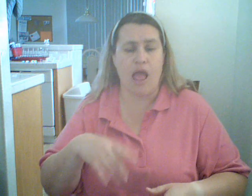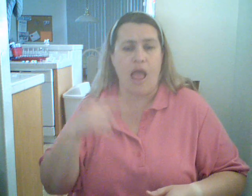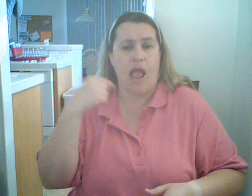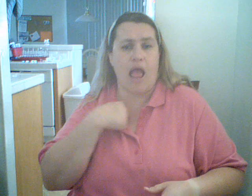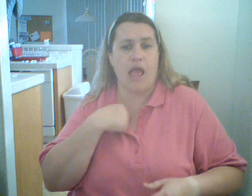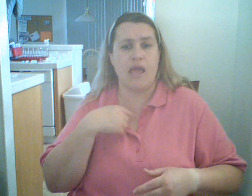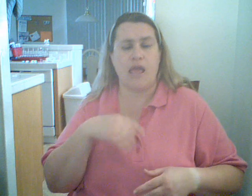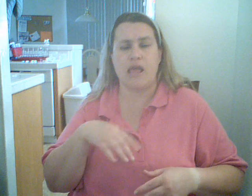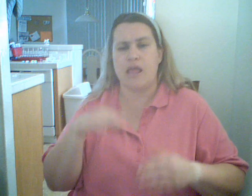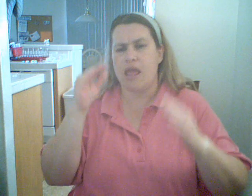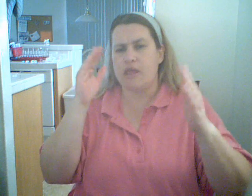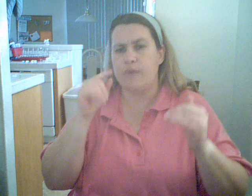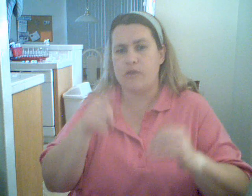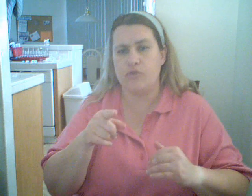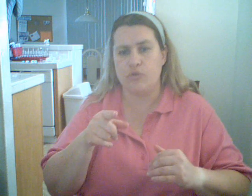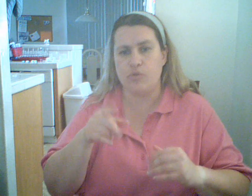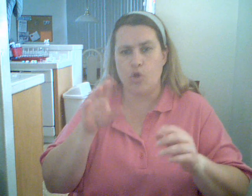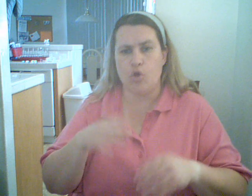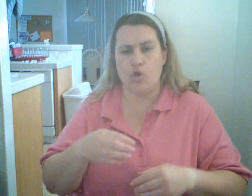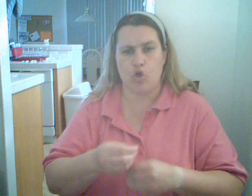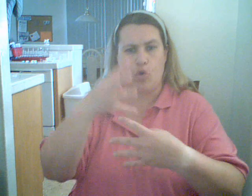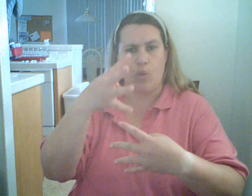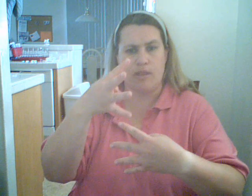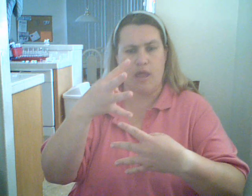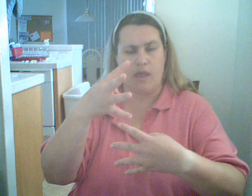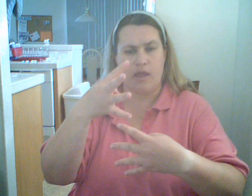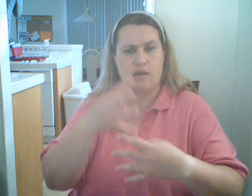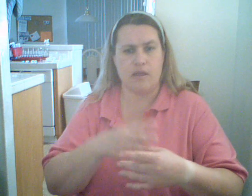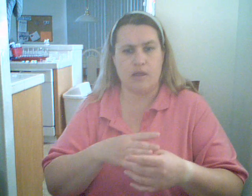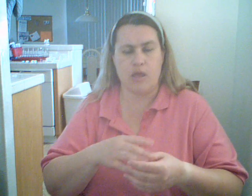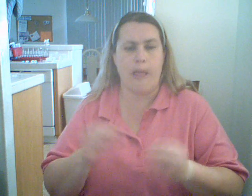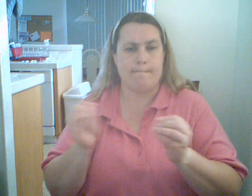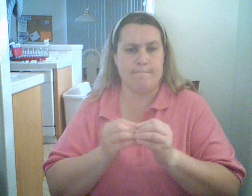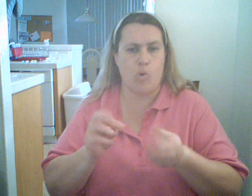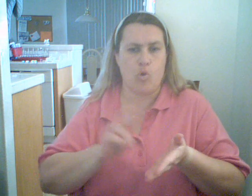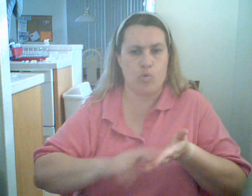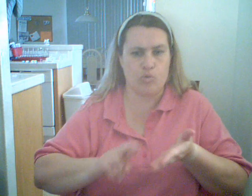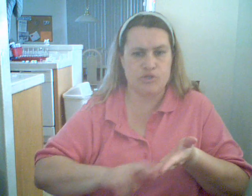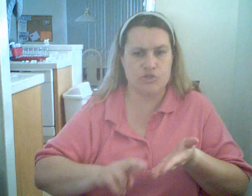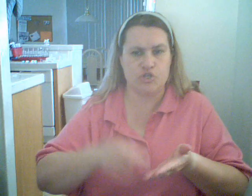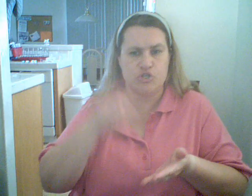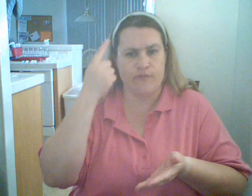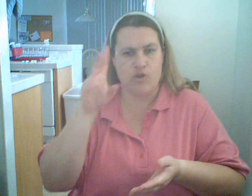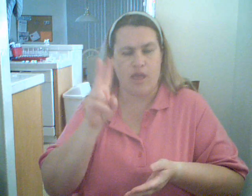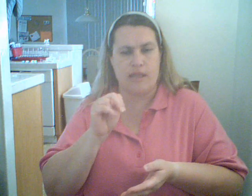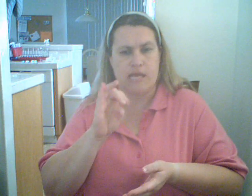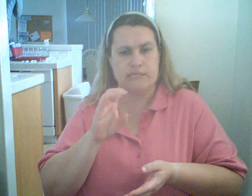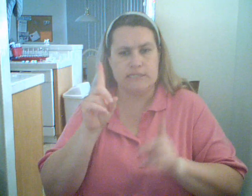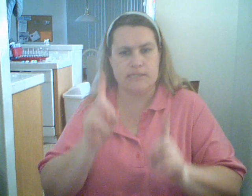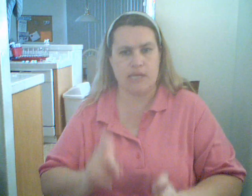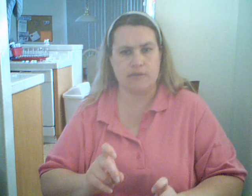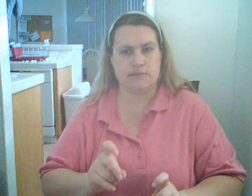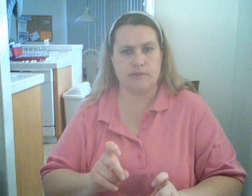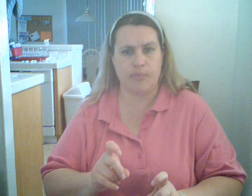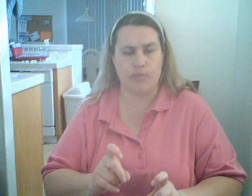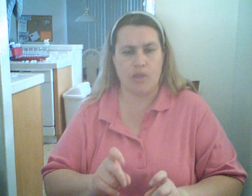go online and actually do more research related to the NIC test than I'm going to tell you.